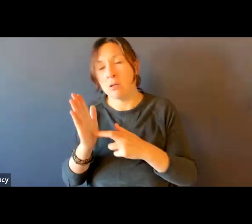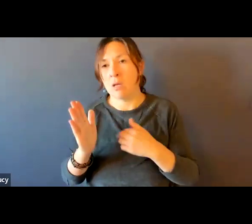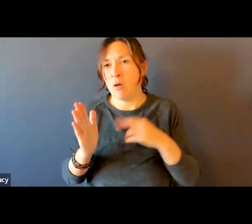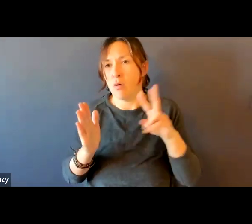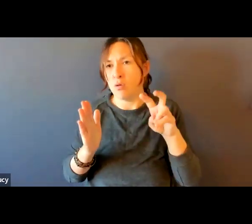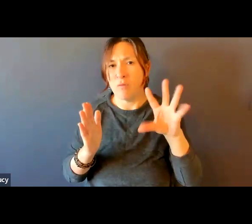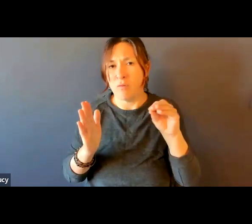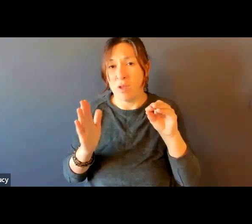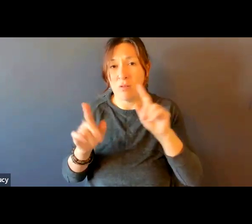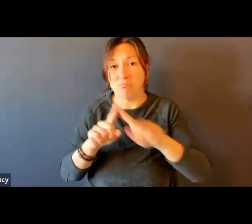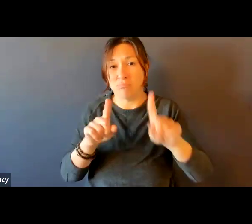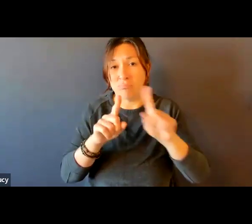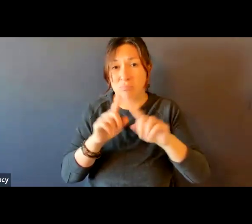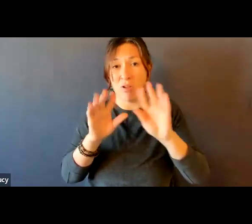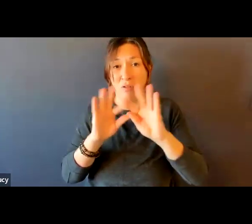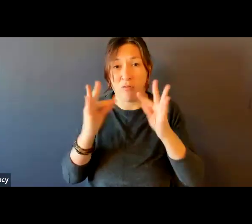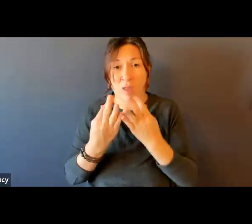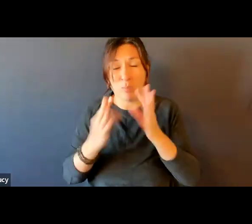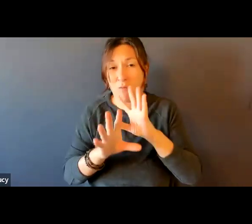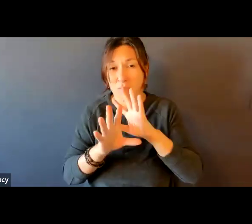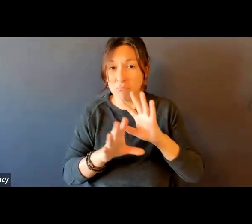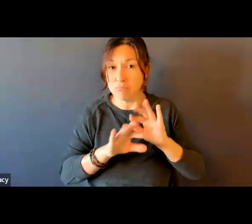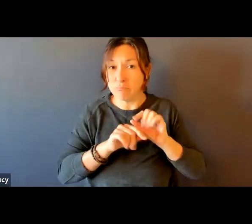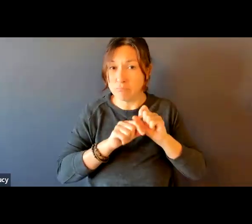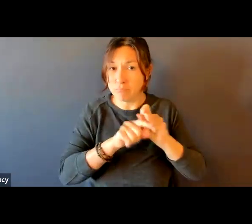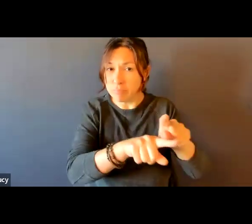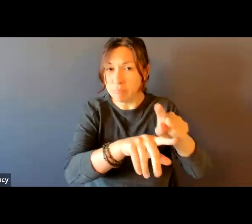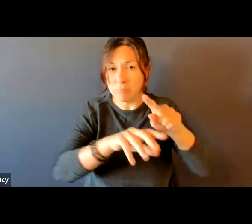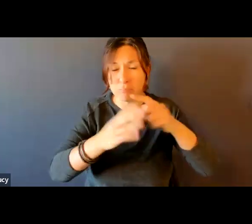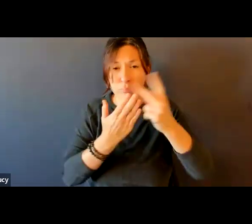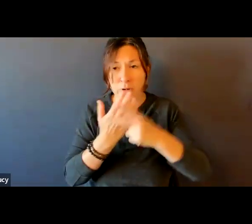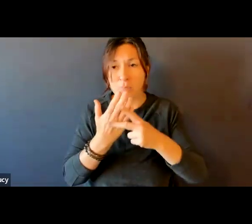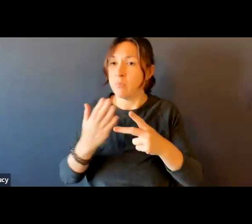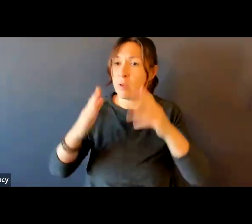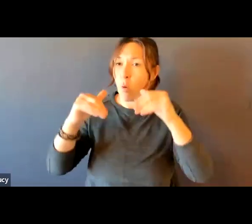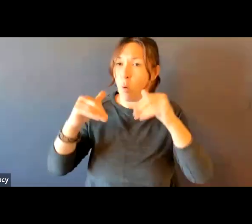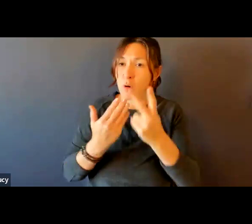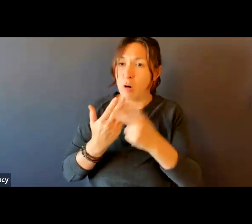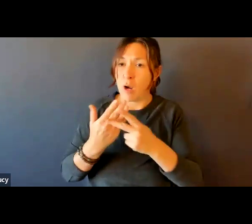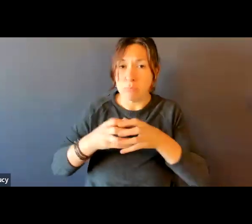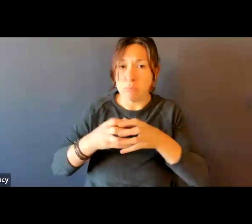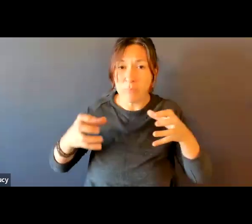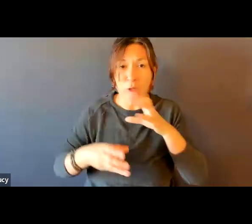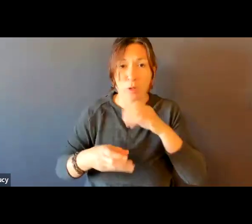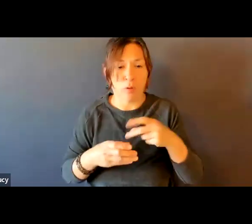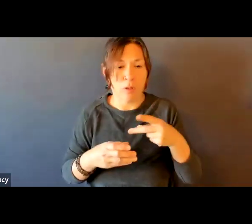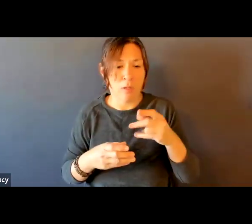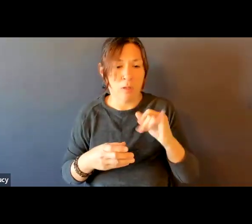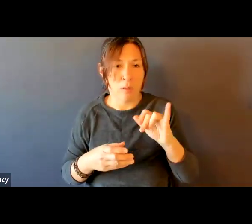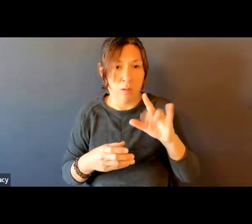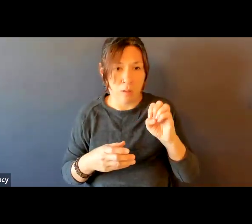families attended the various programs. And there are plans to expand the program to include pickleball,